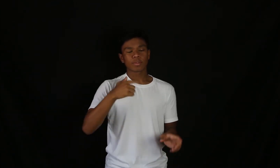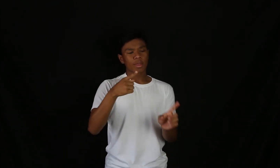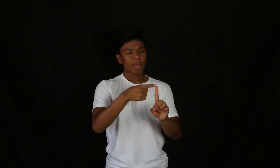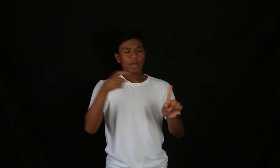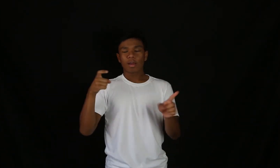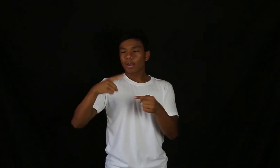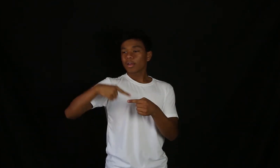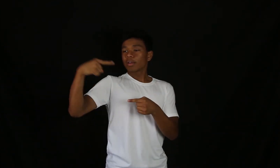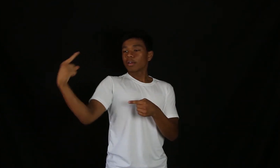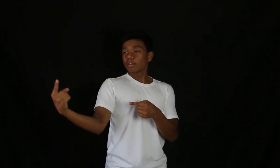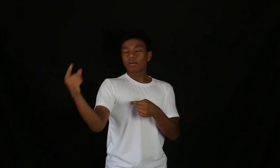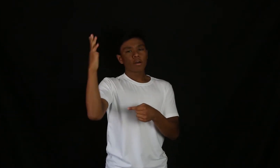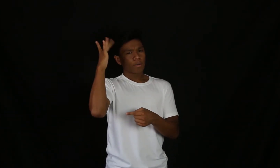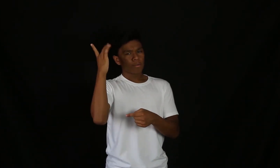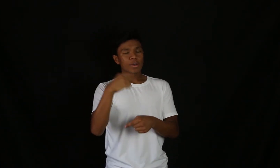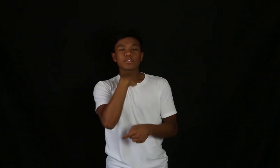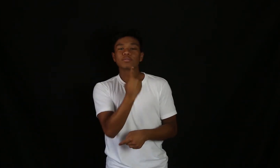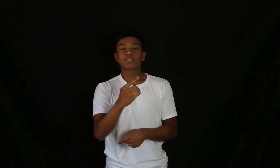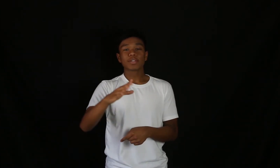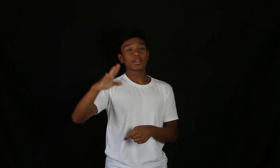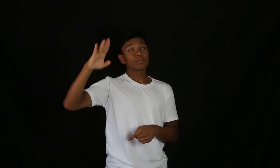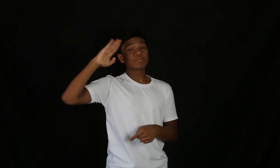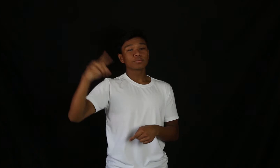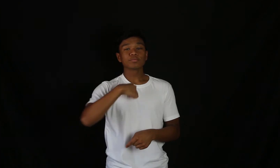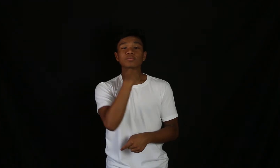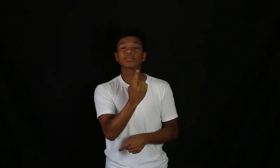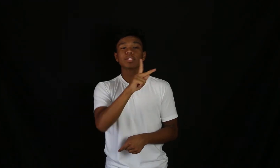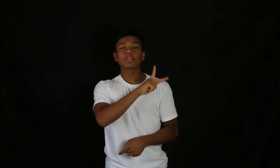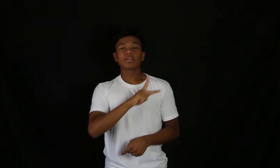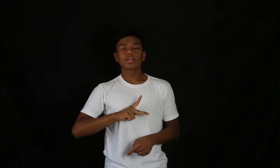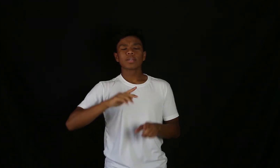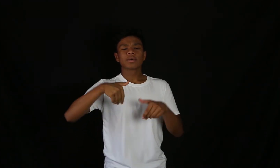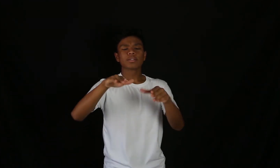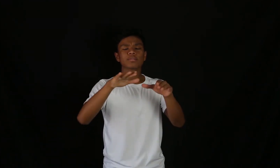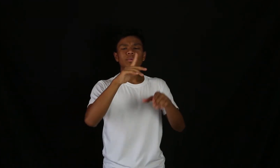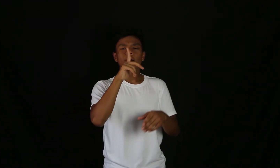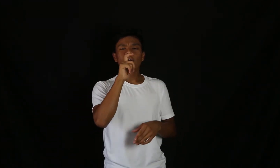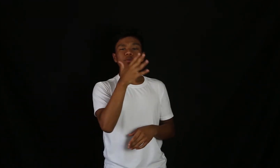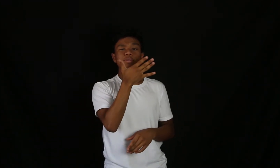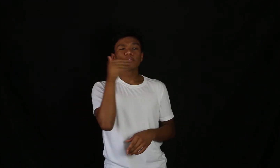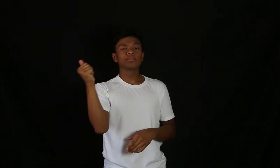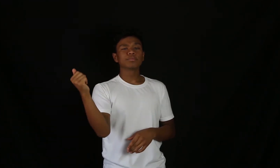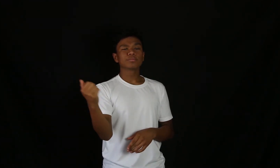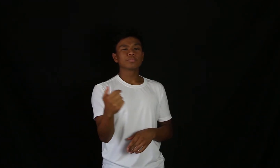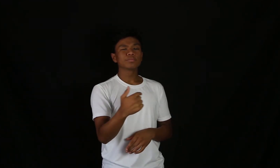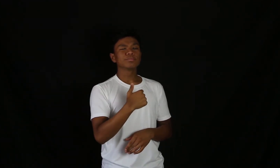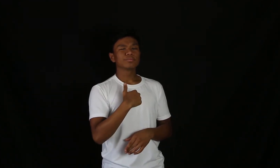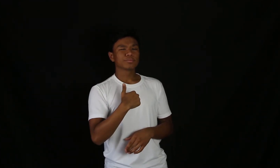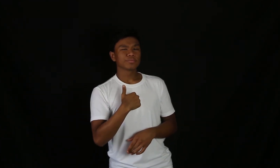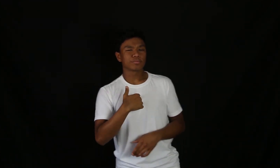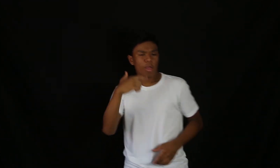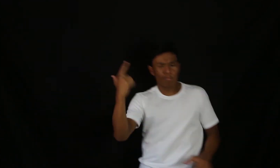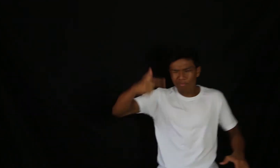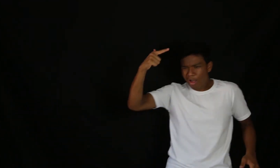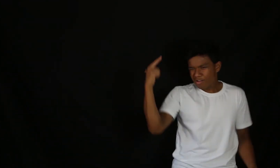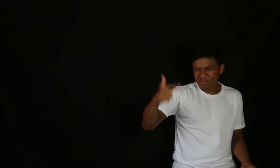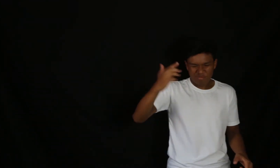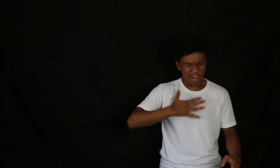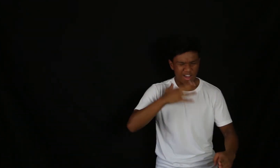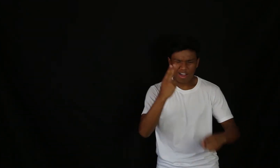set. I came from afar just to say bonsoir to the king, cause it's toi who is the best, c'est moi. I